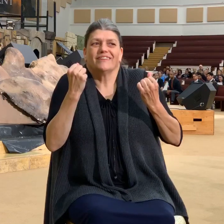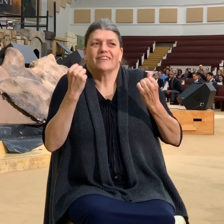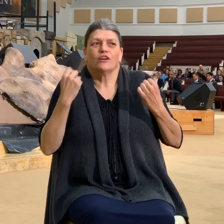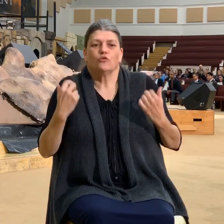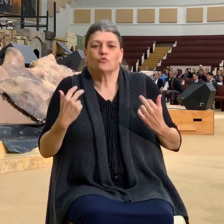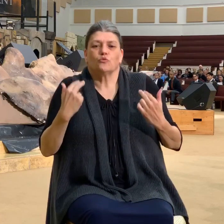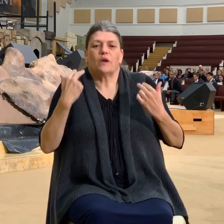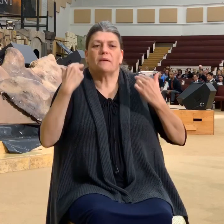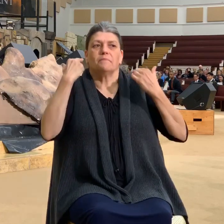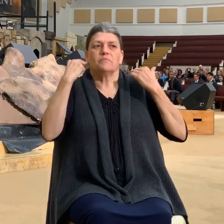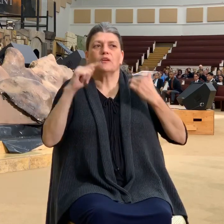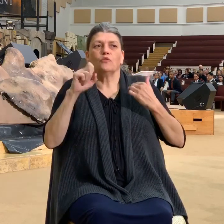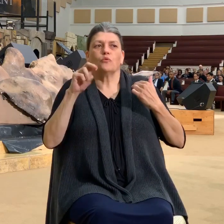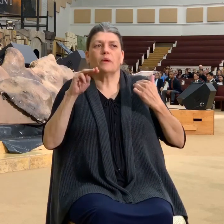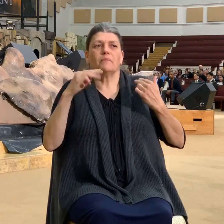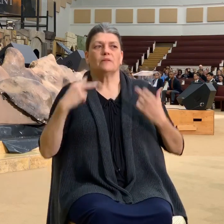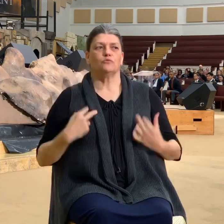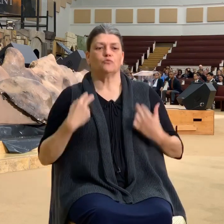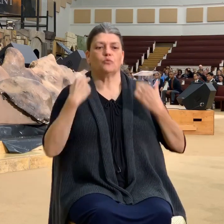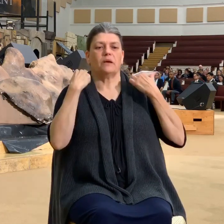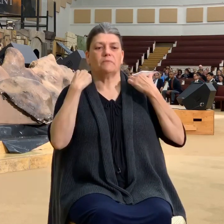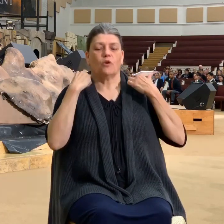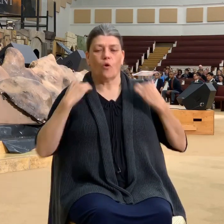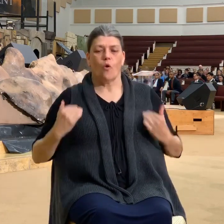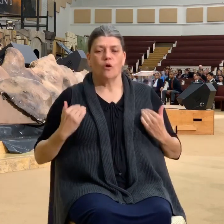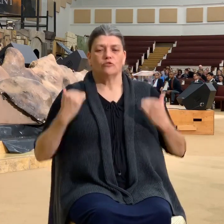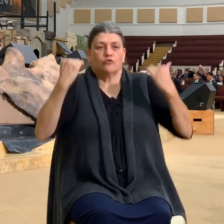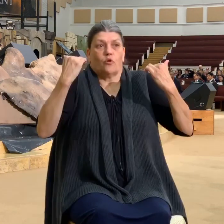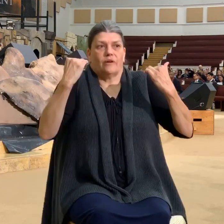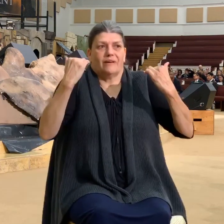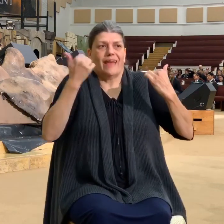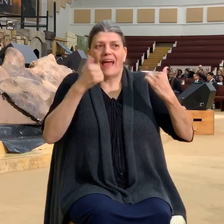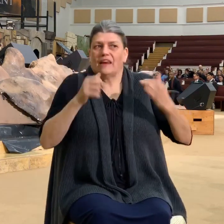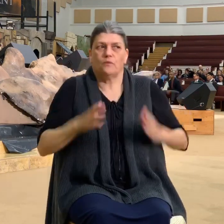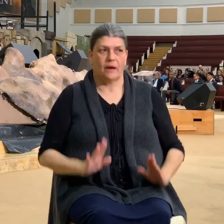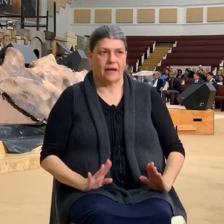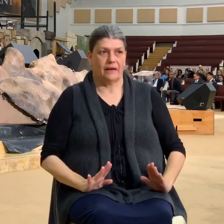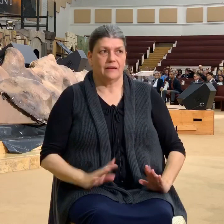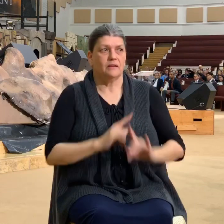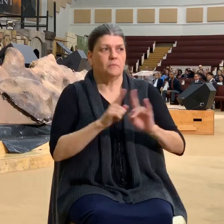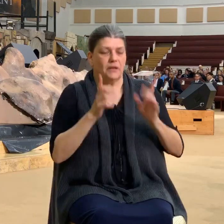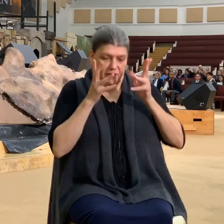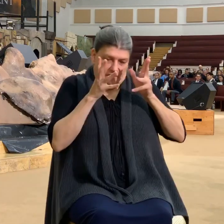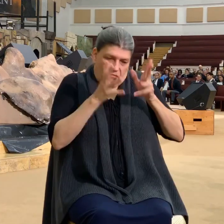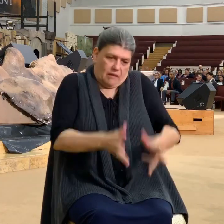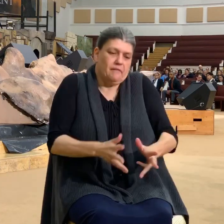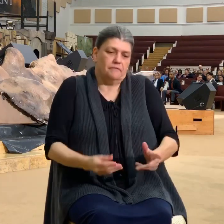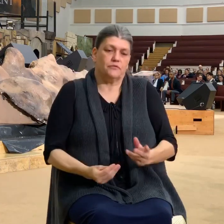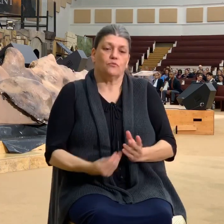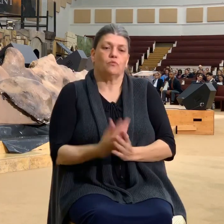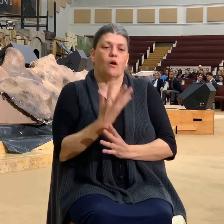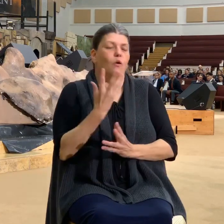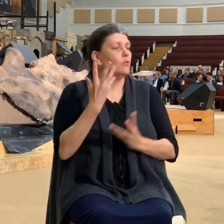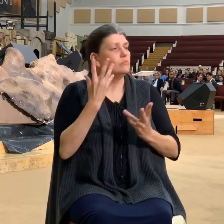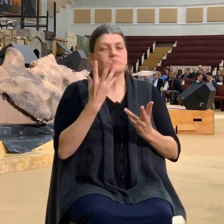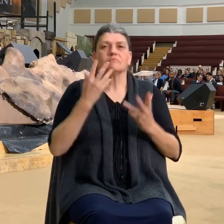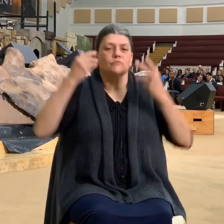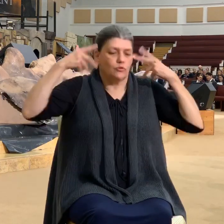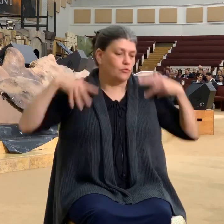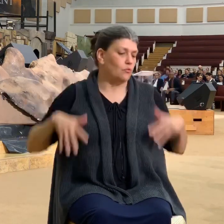trimmed off, or shortened in any fashion, but has been left to grow as God would have it to grow.